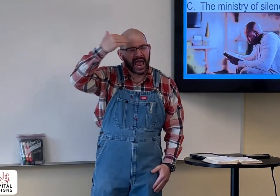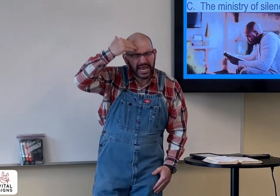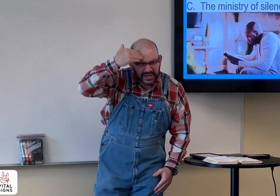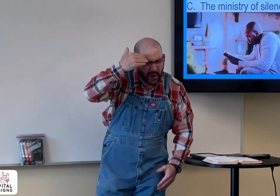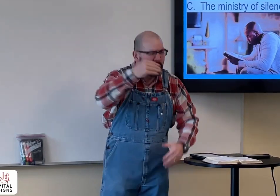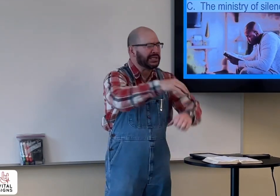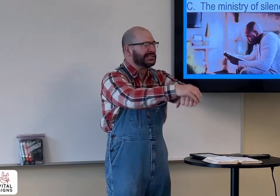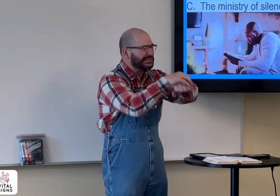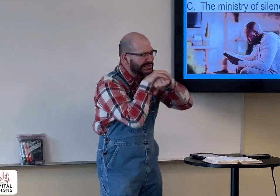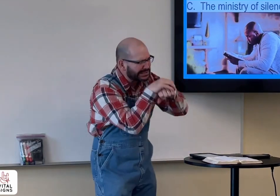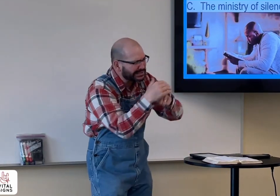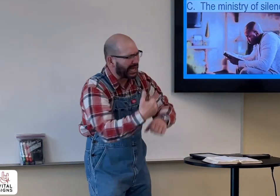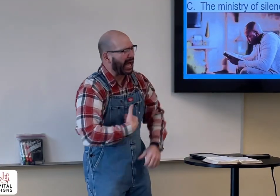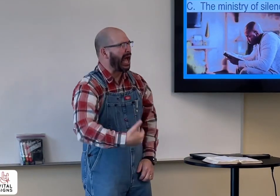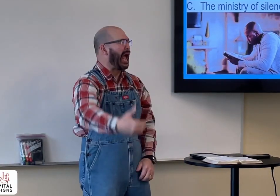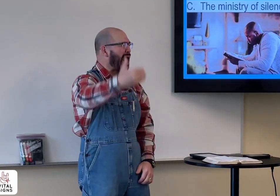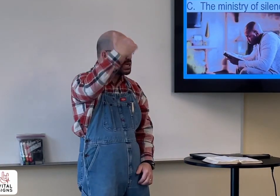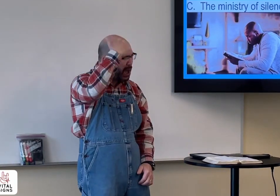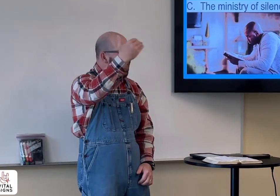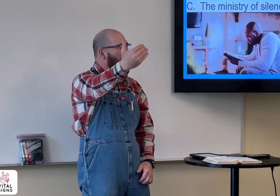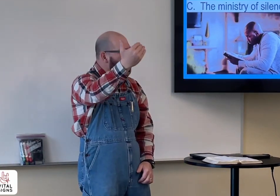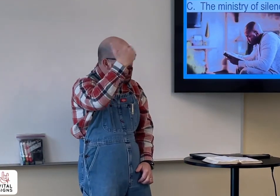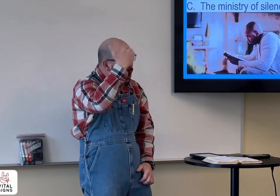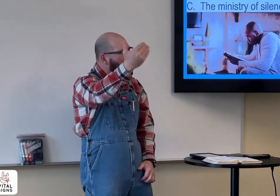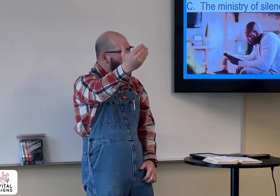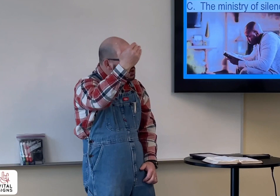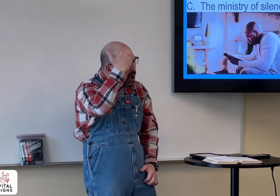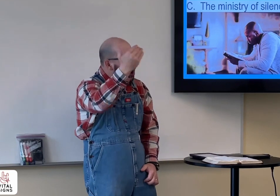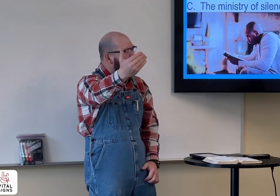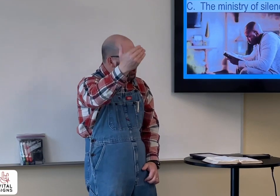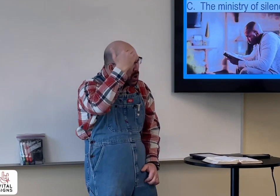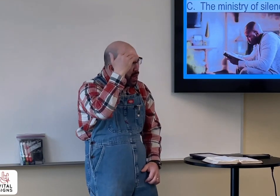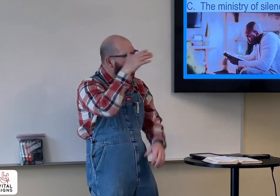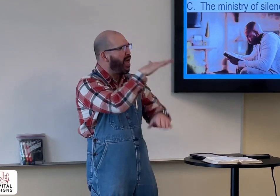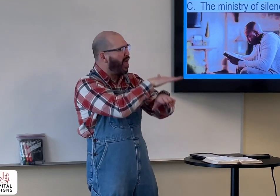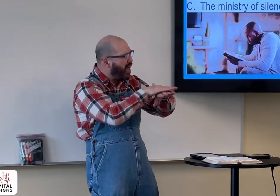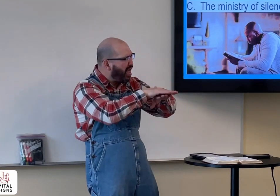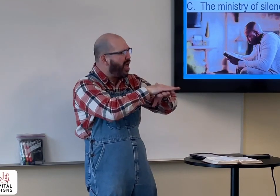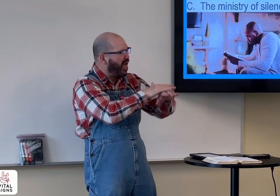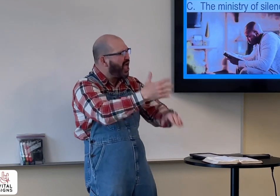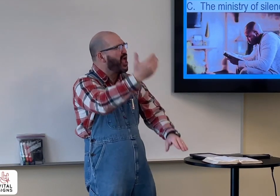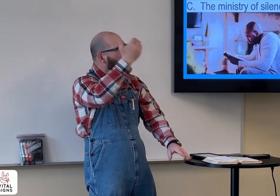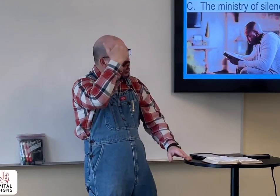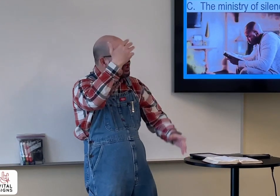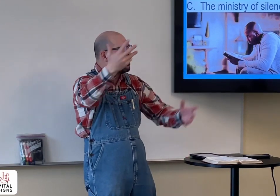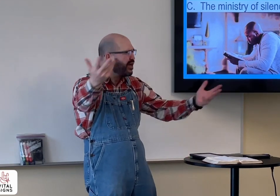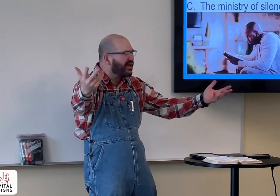what math is. I know what English is. I know all these different things, but I just know them on the